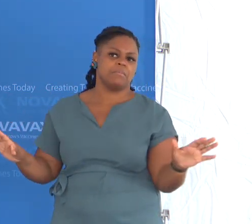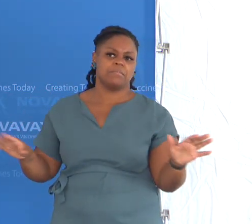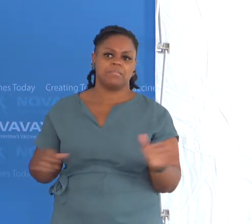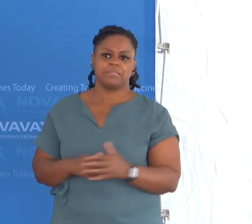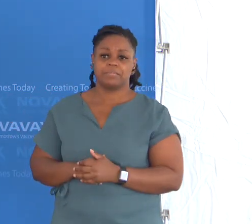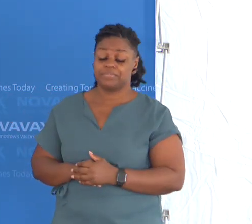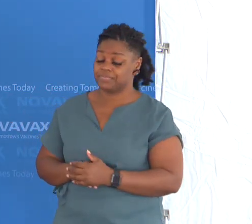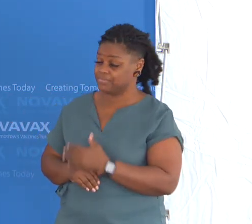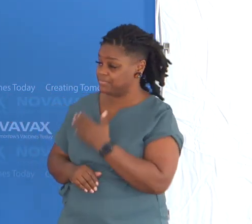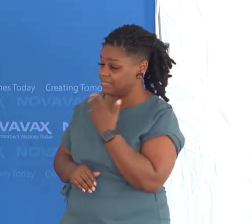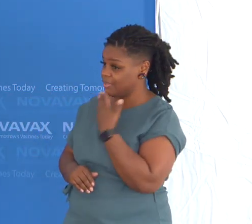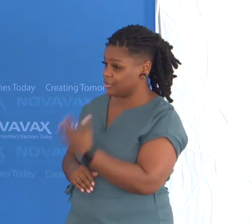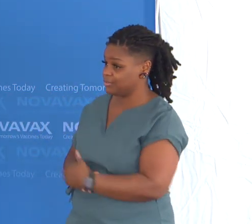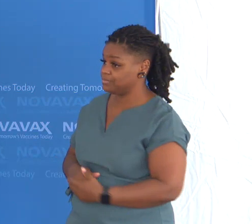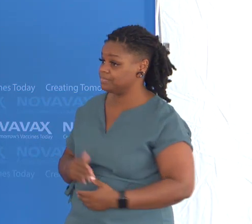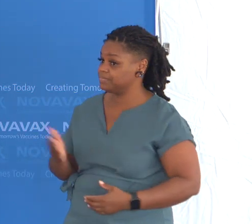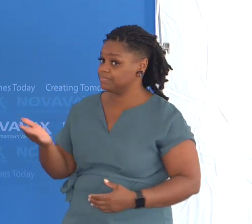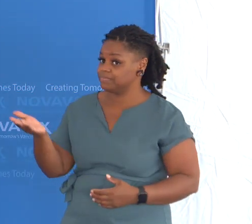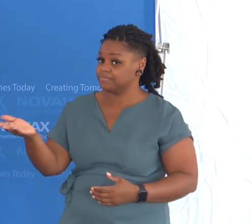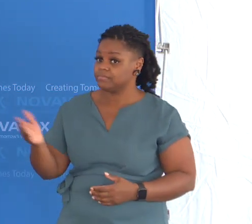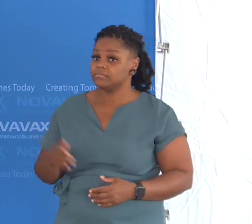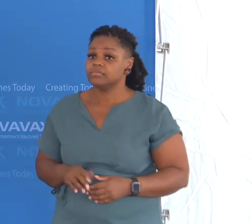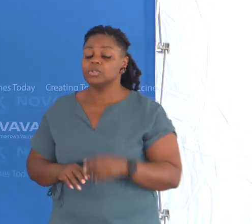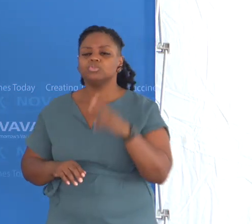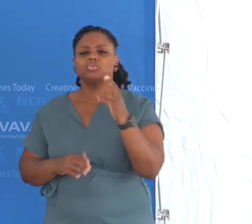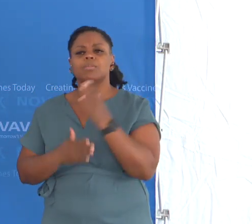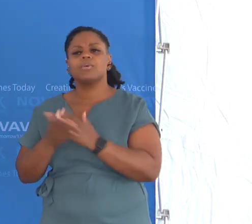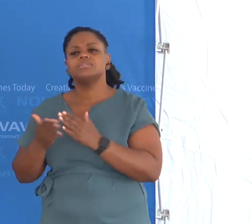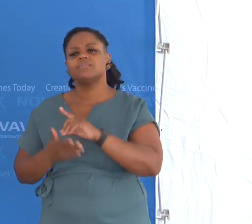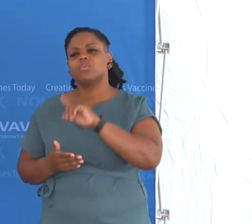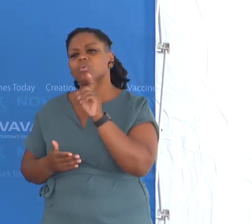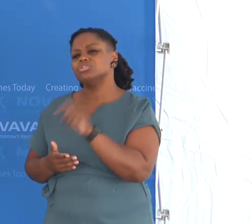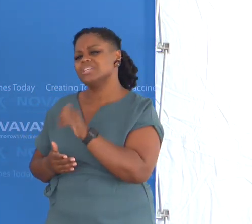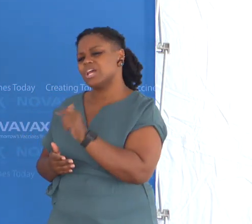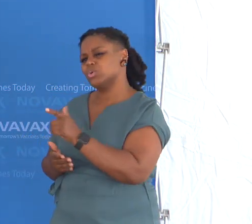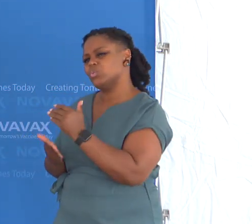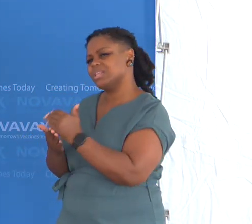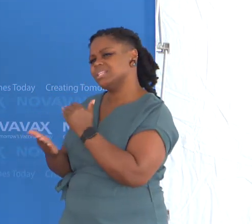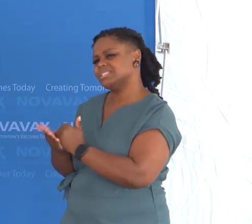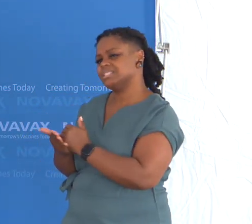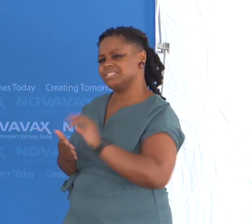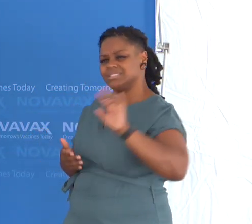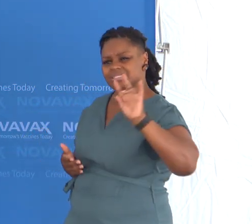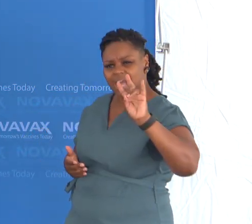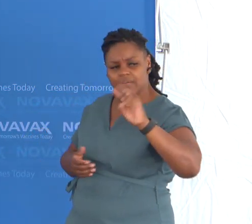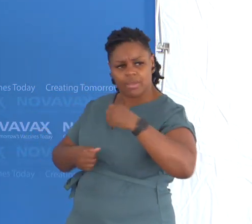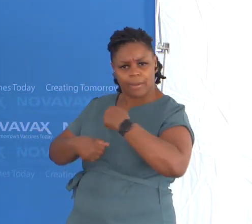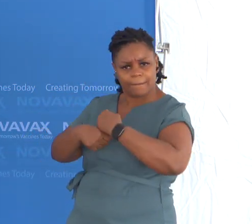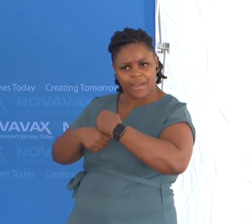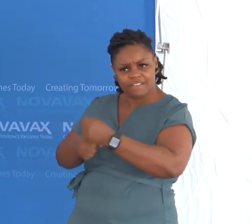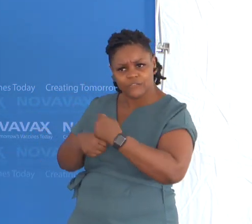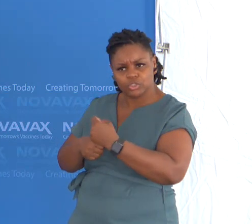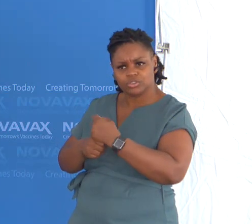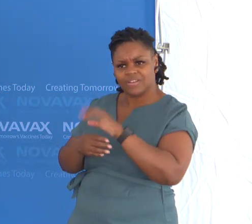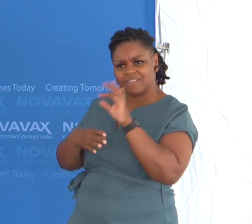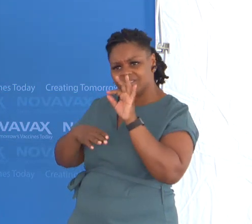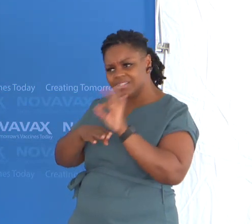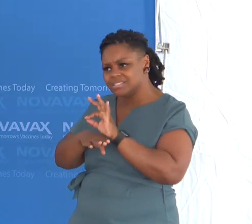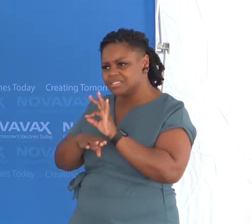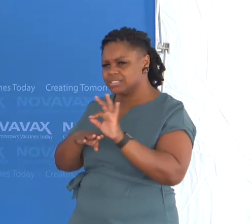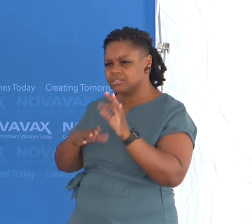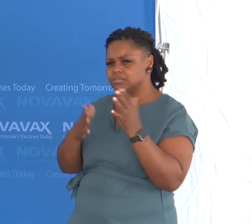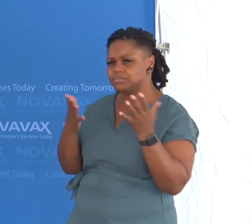Yes. Yeah, a two-part question. Can you list the 7 manufacturing facilities, which countries? I can. And what